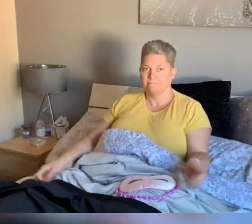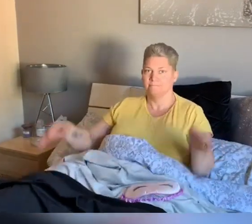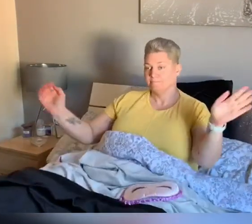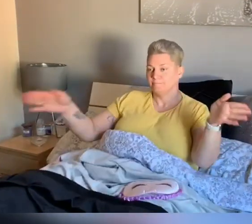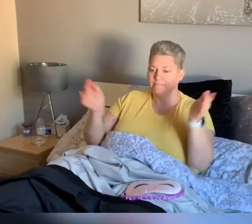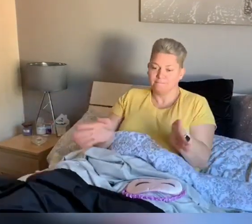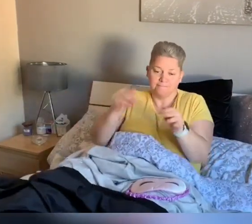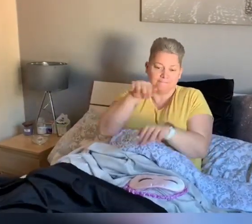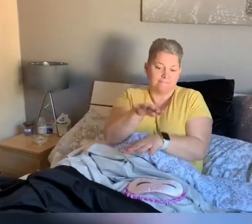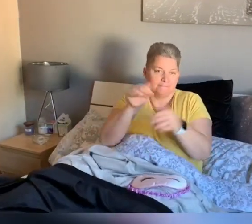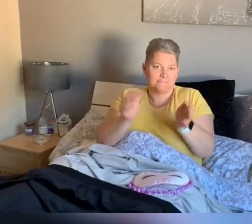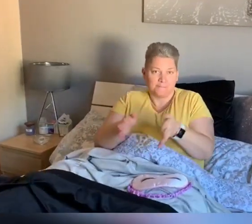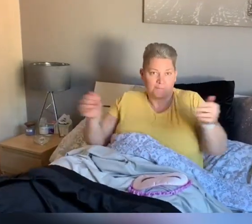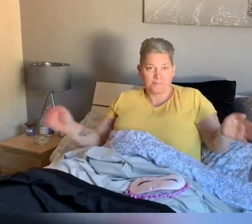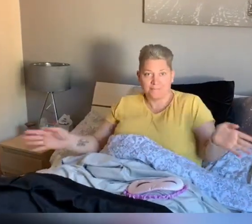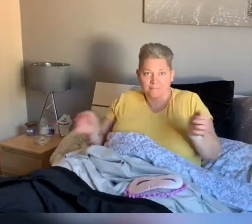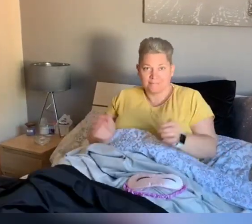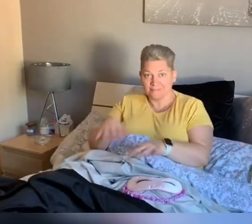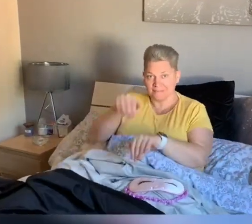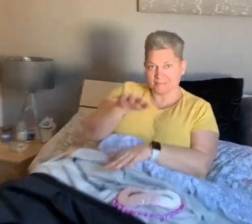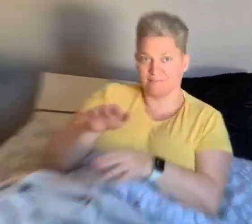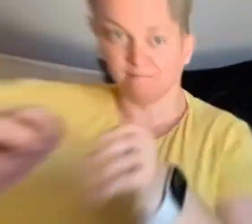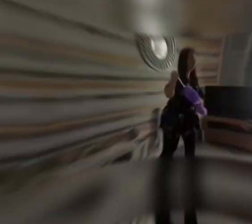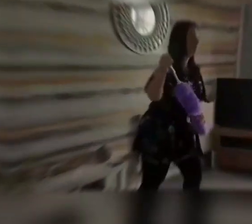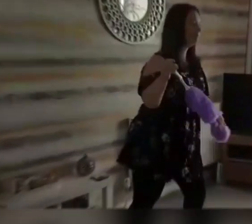with the air. Like I don't care, baby. By the way.